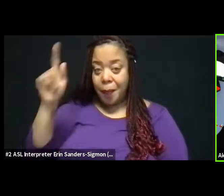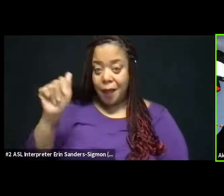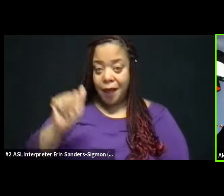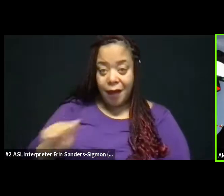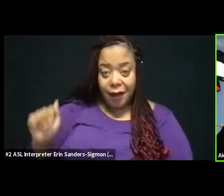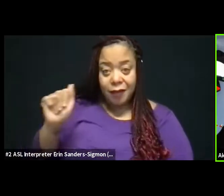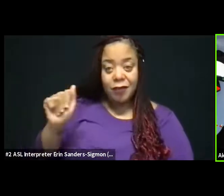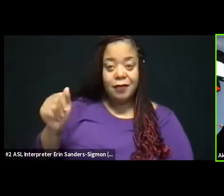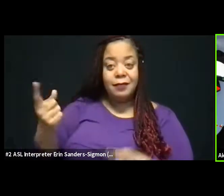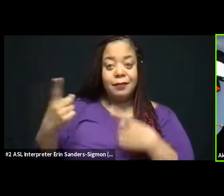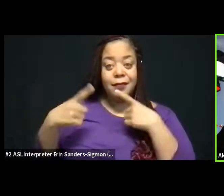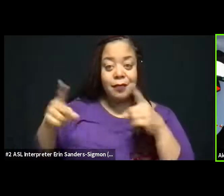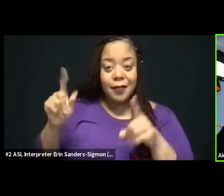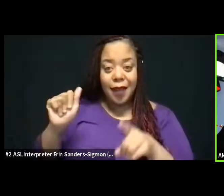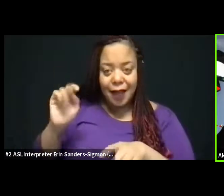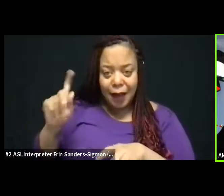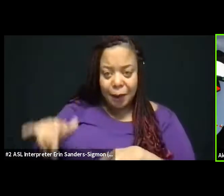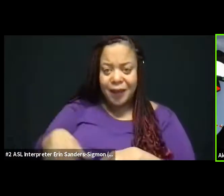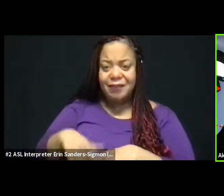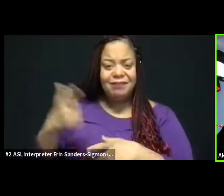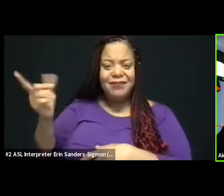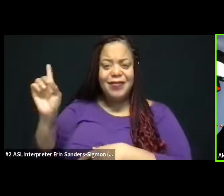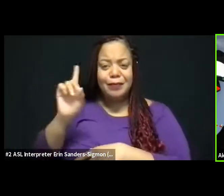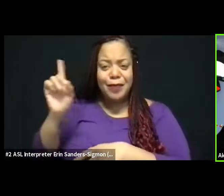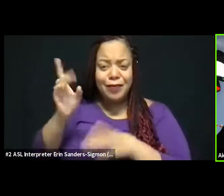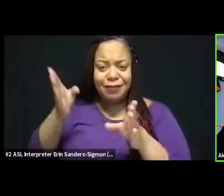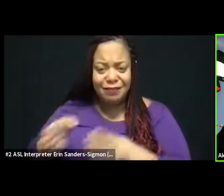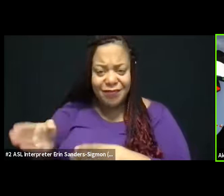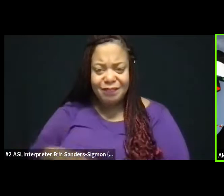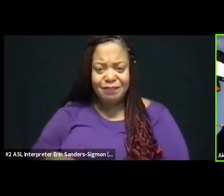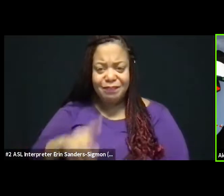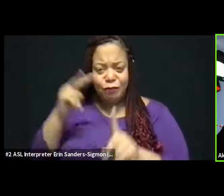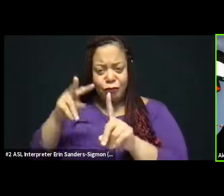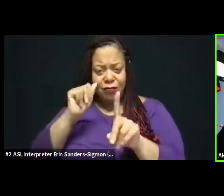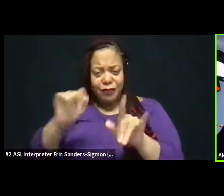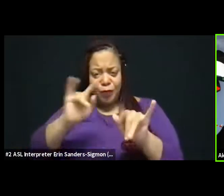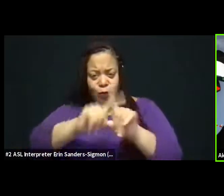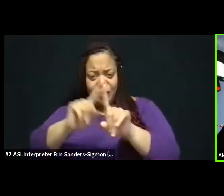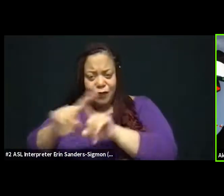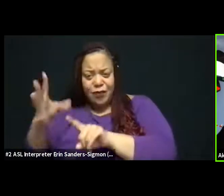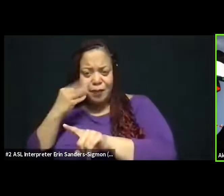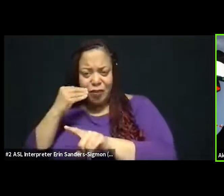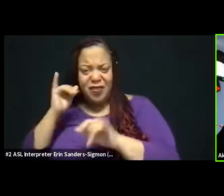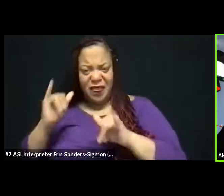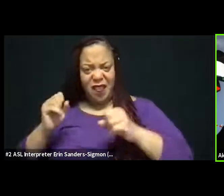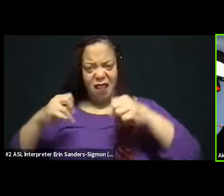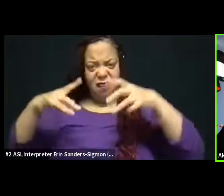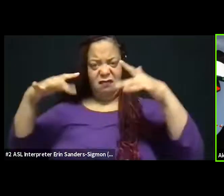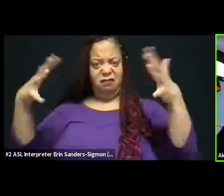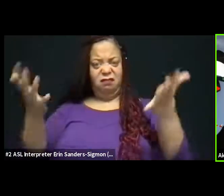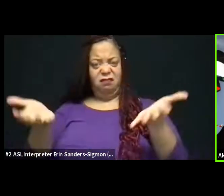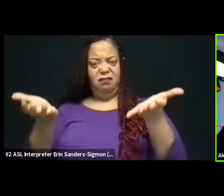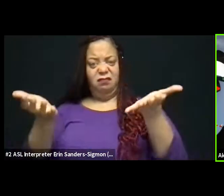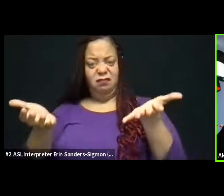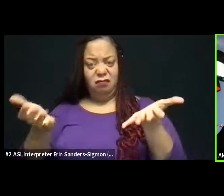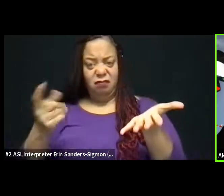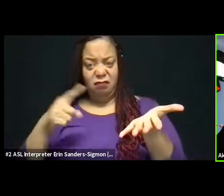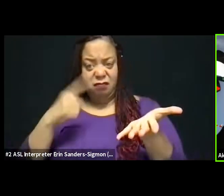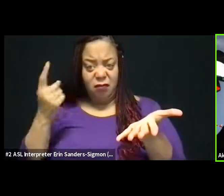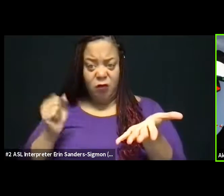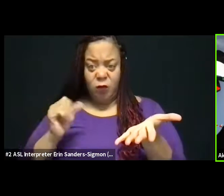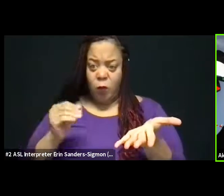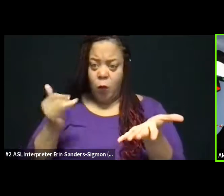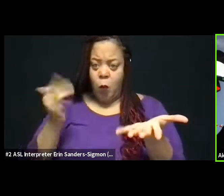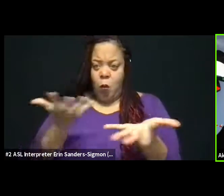those experiences, that right there, that is the manifestation. And so what that meant for my work